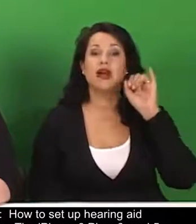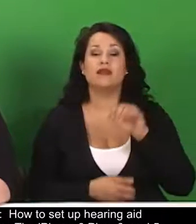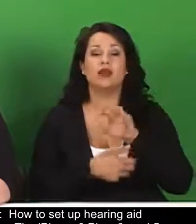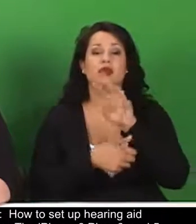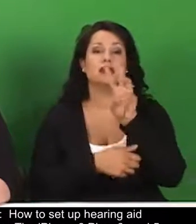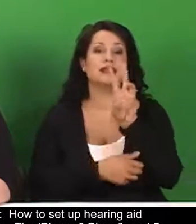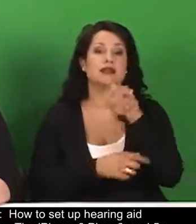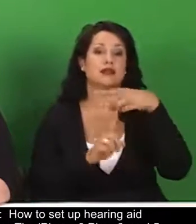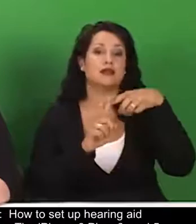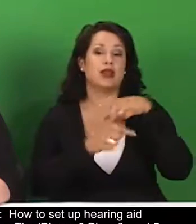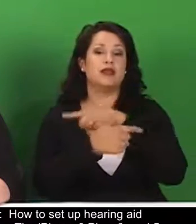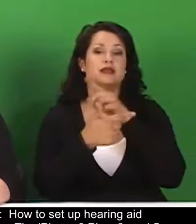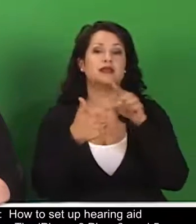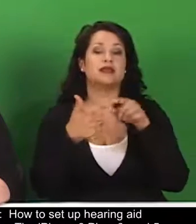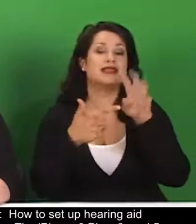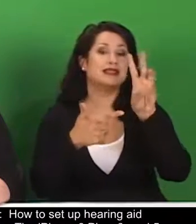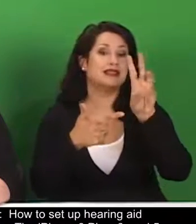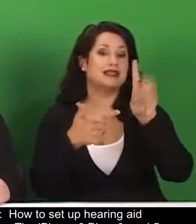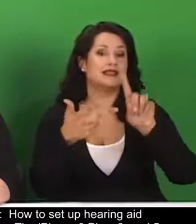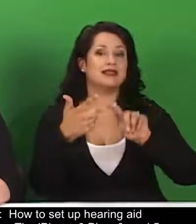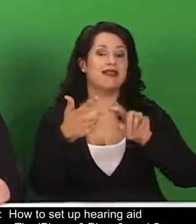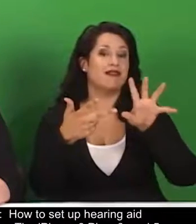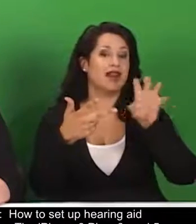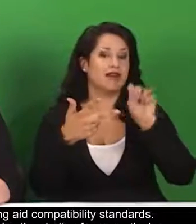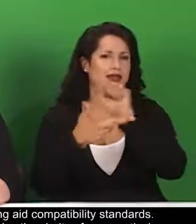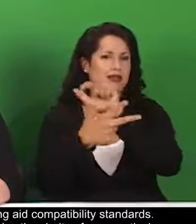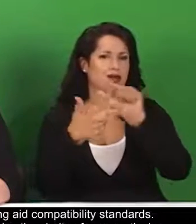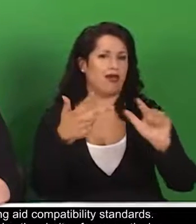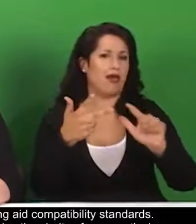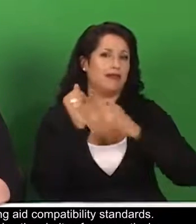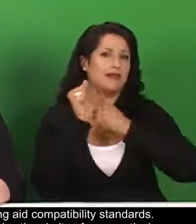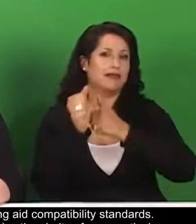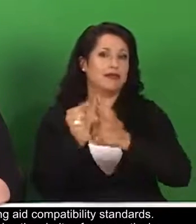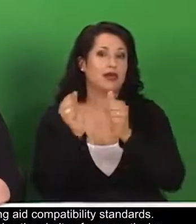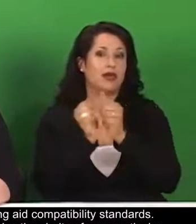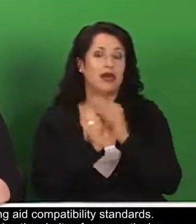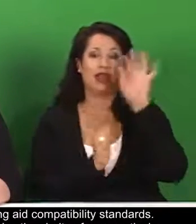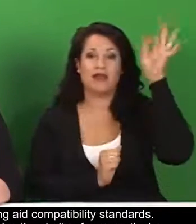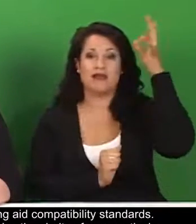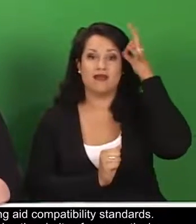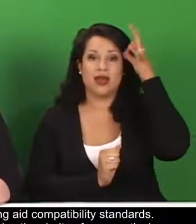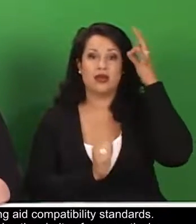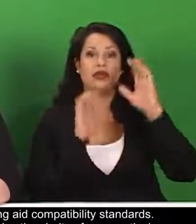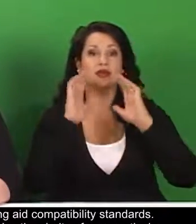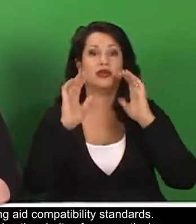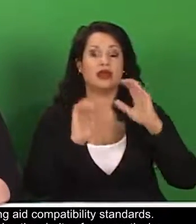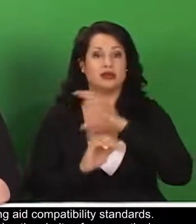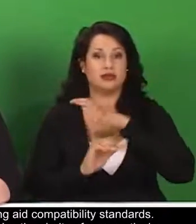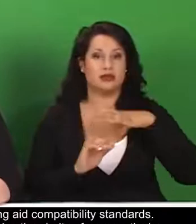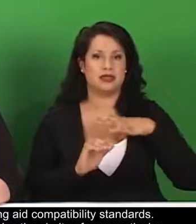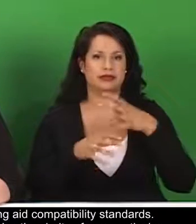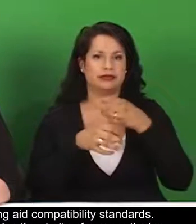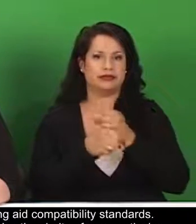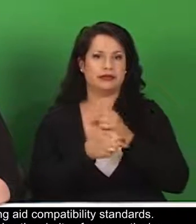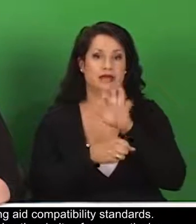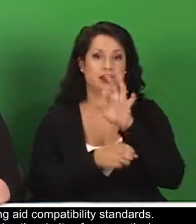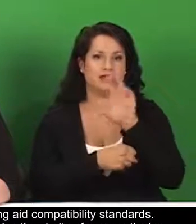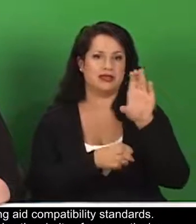5S models comply with the Federal Communications Commission hearing aid compatibility